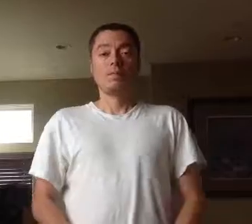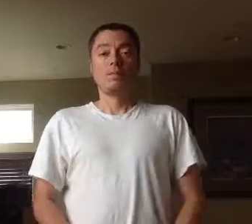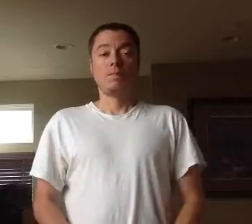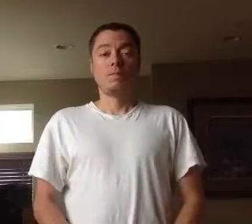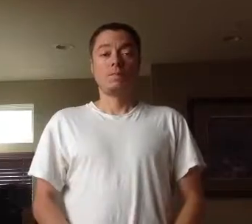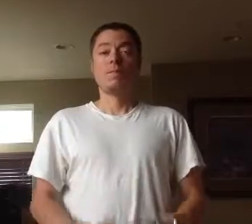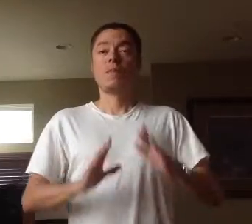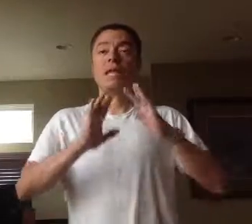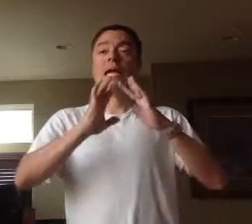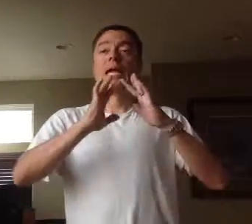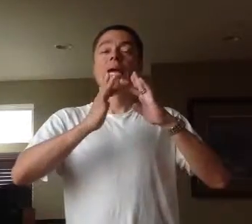Internet.